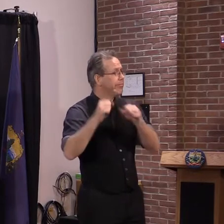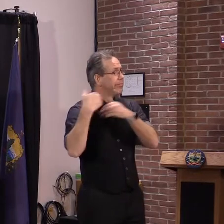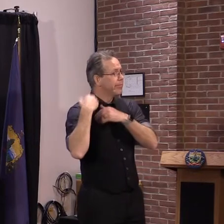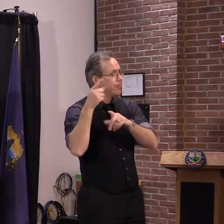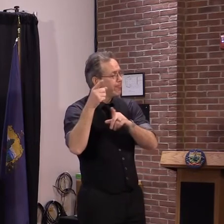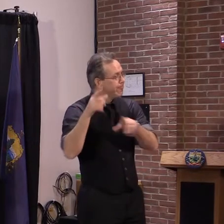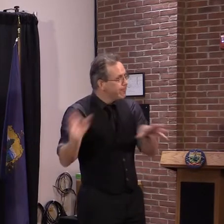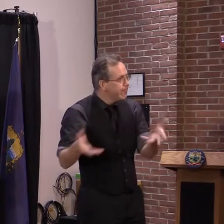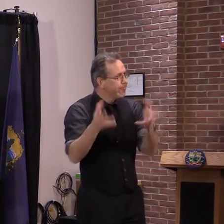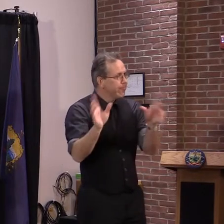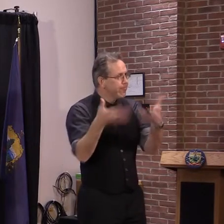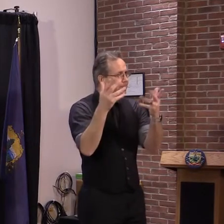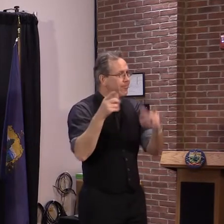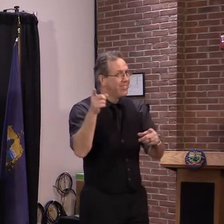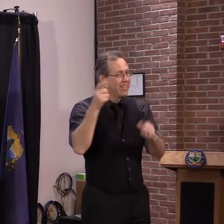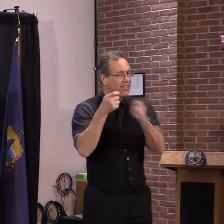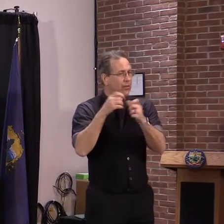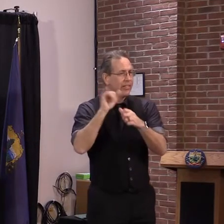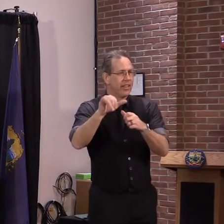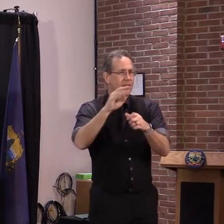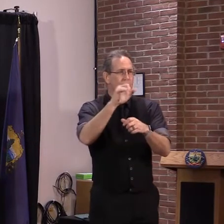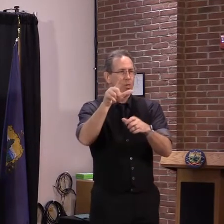they're dealing with that. Obviously,